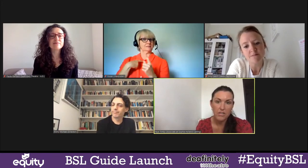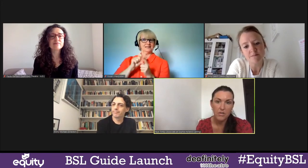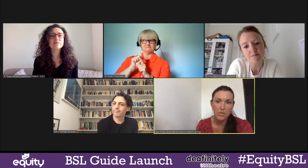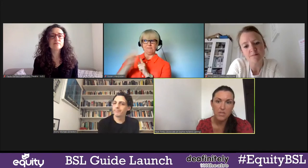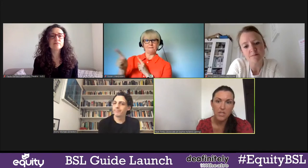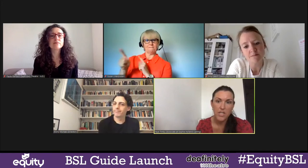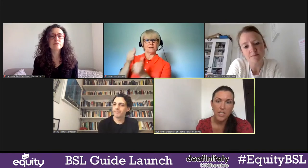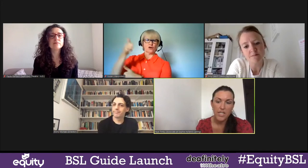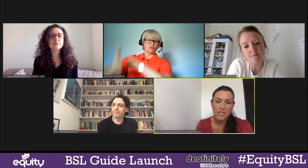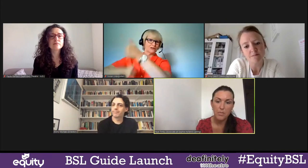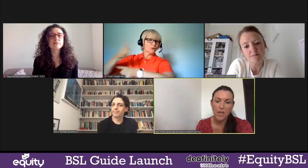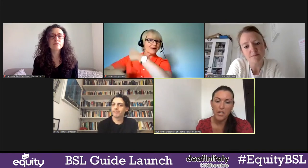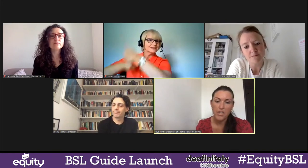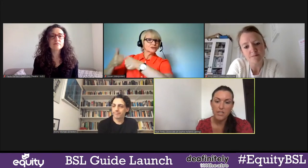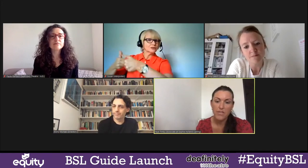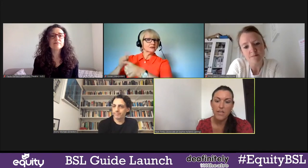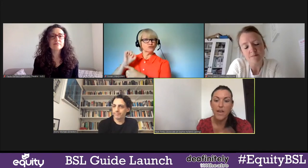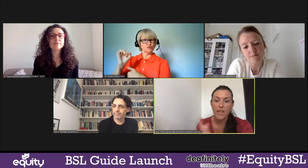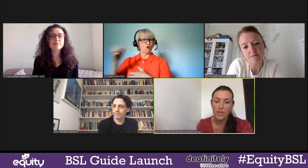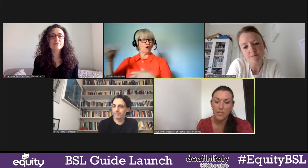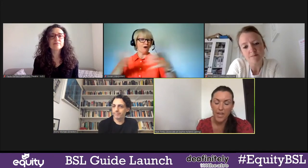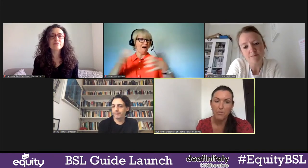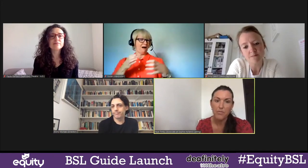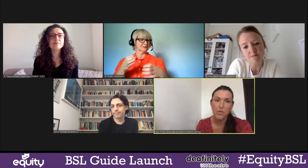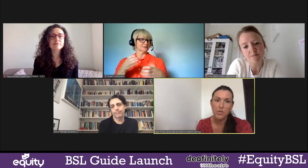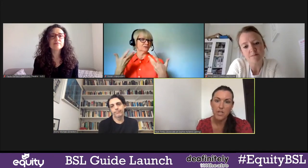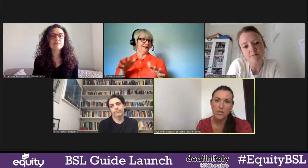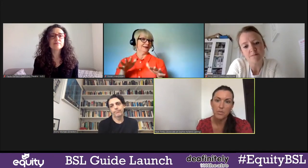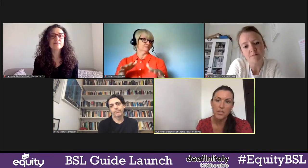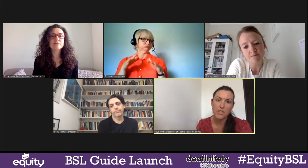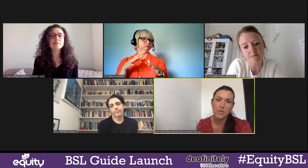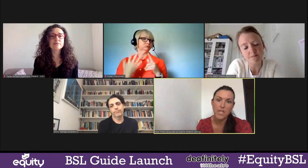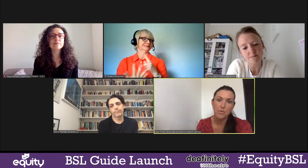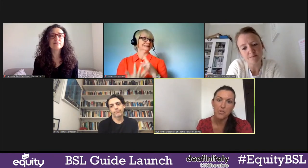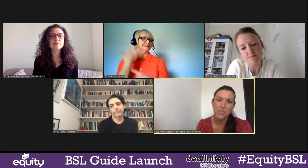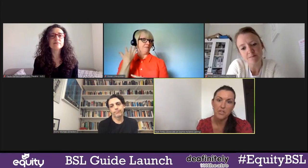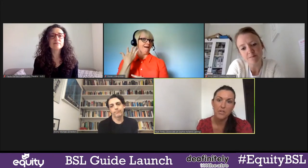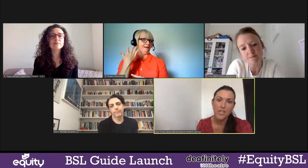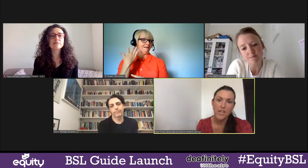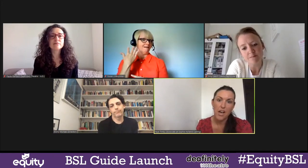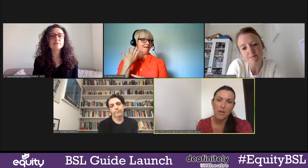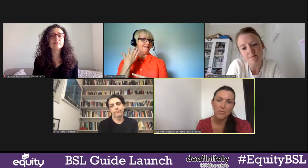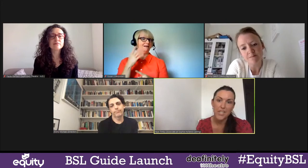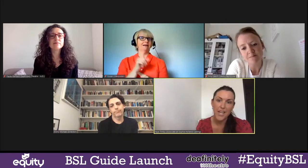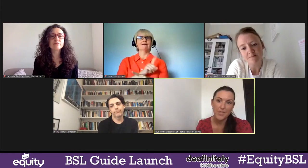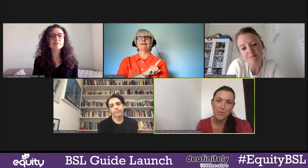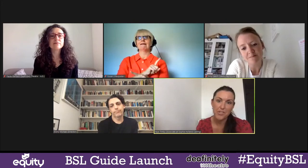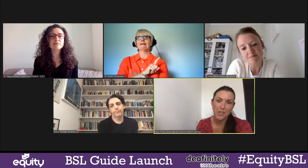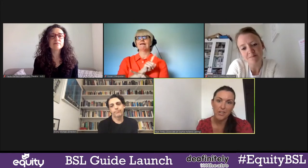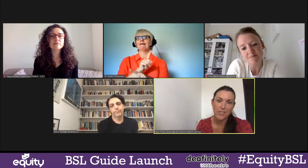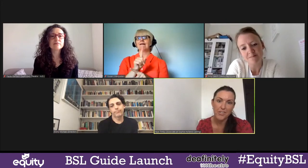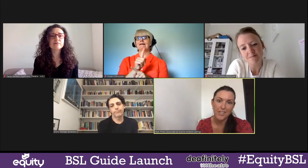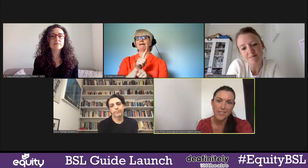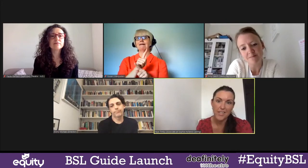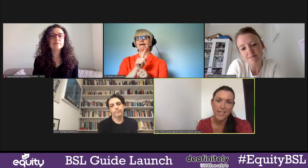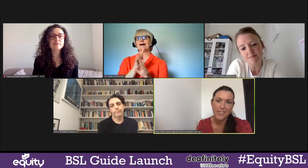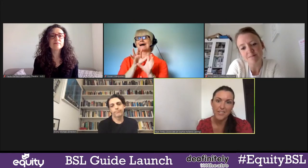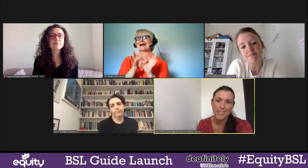was inspired. And then that kind of came full circle, because I was able to connect with Charlotte during isolation and tell